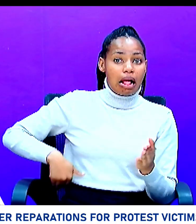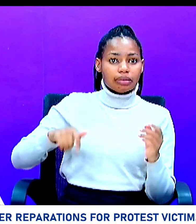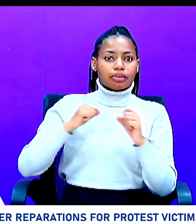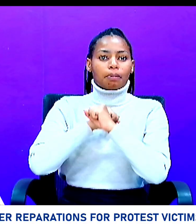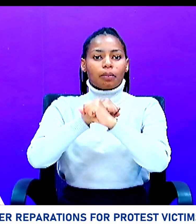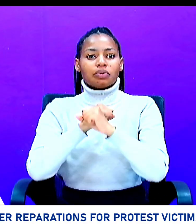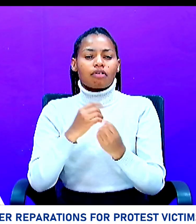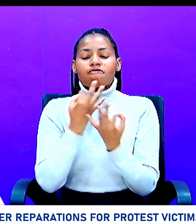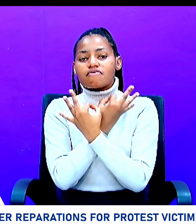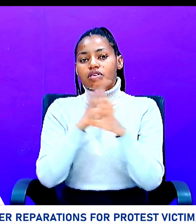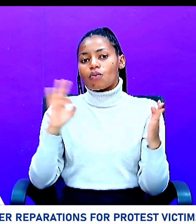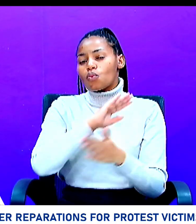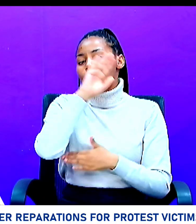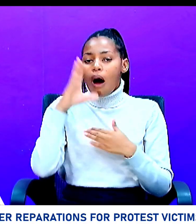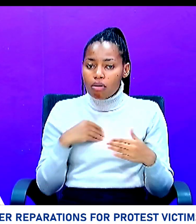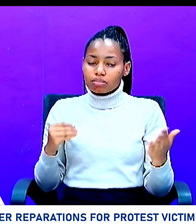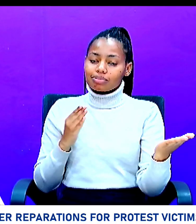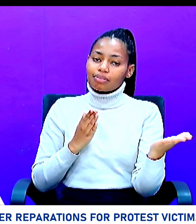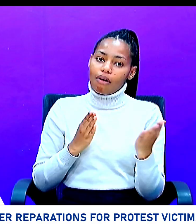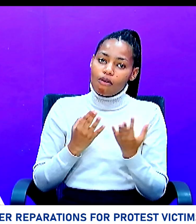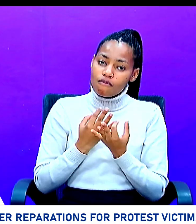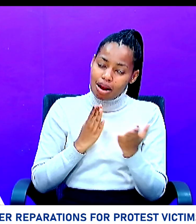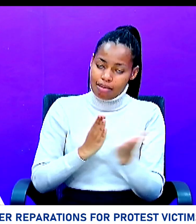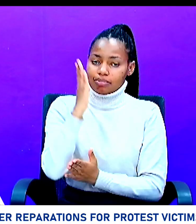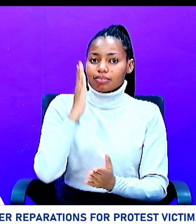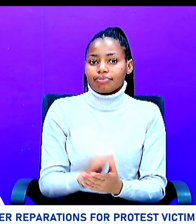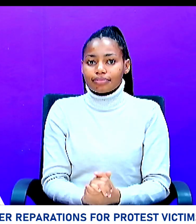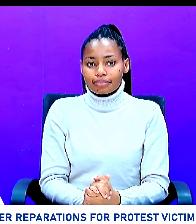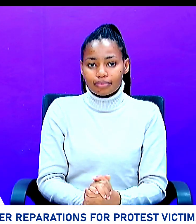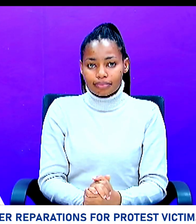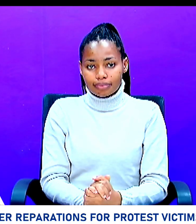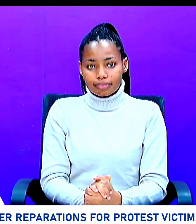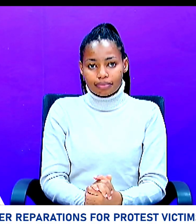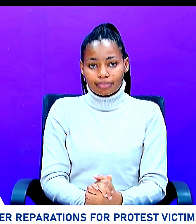for full implementation of law protecting freedom and rights.